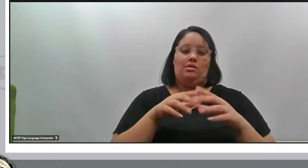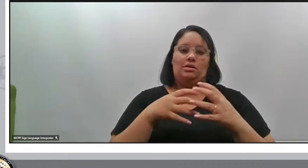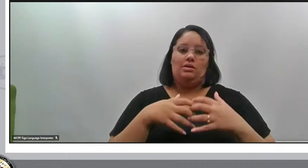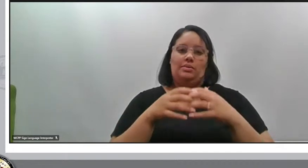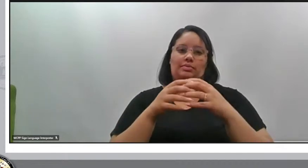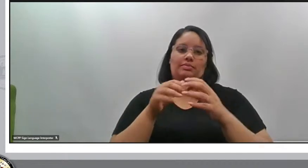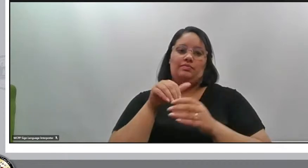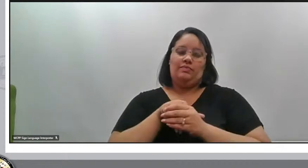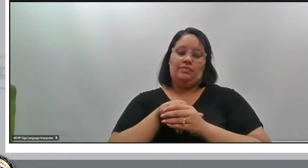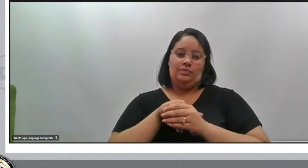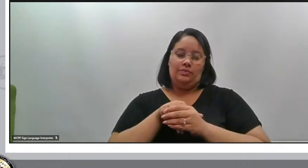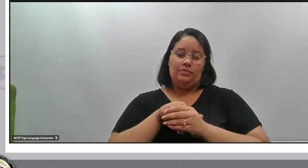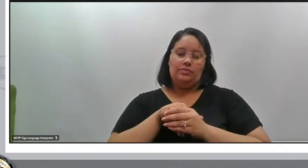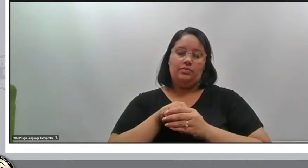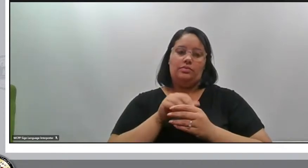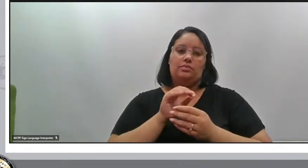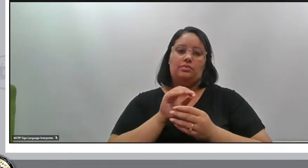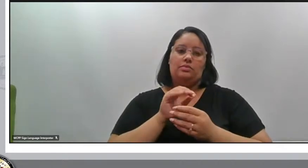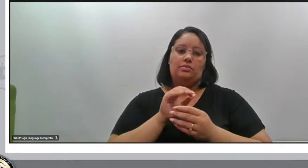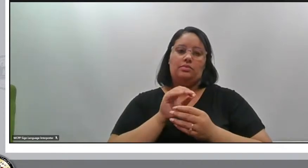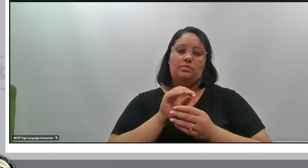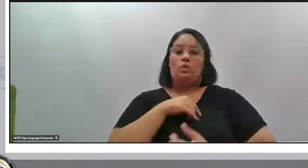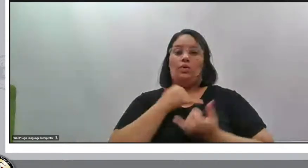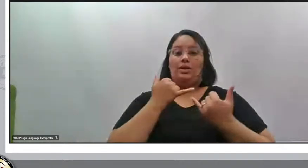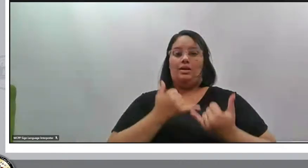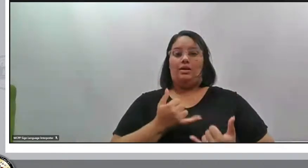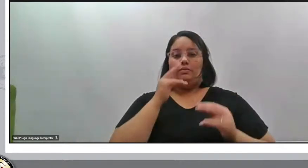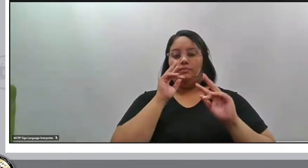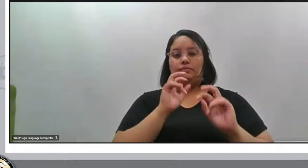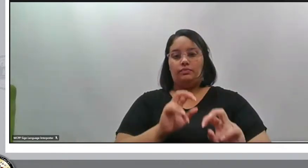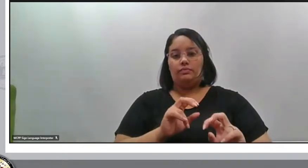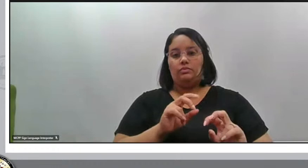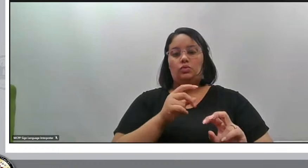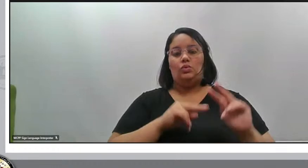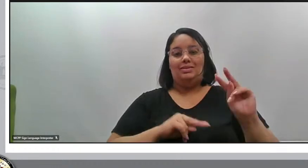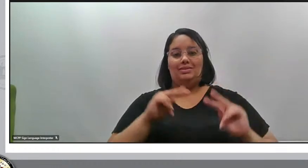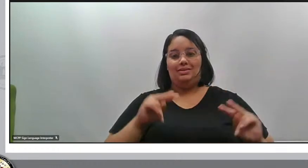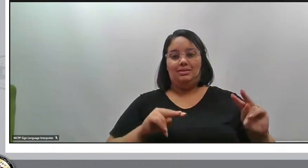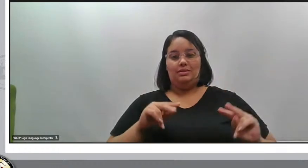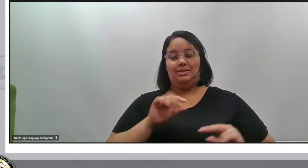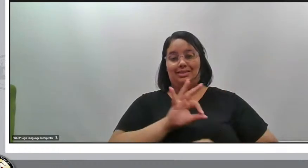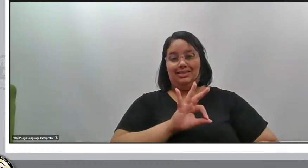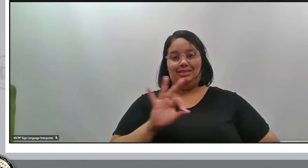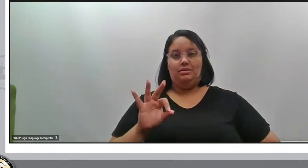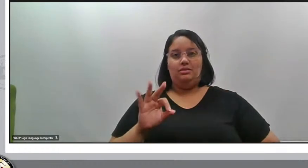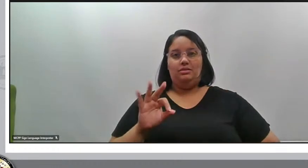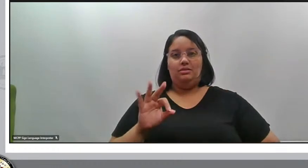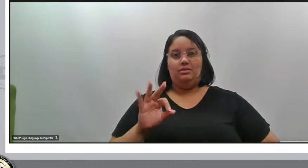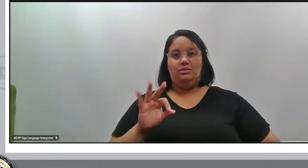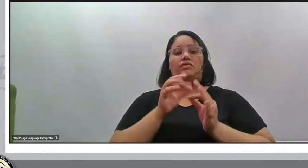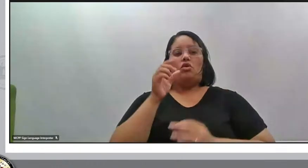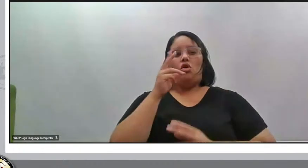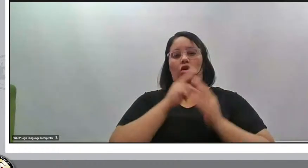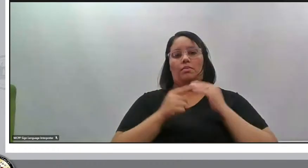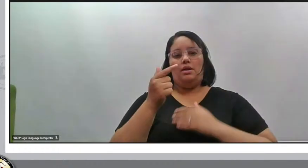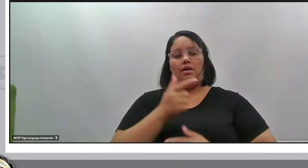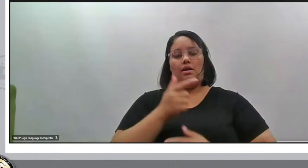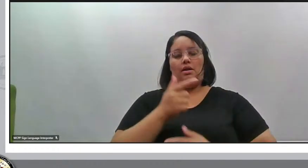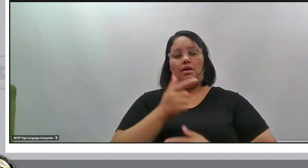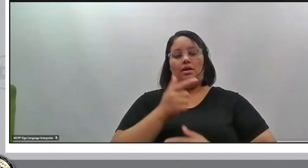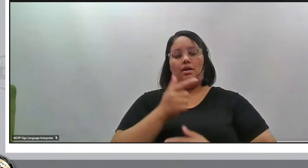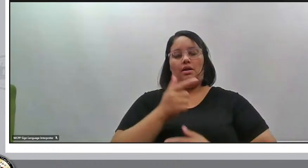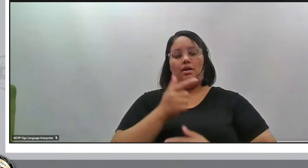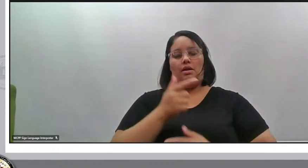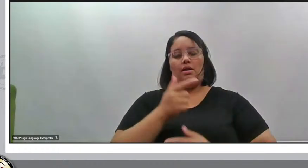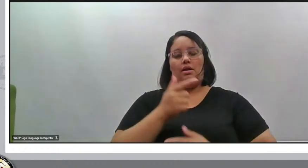before the response time. What we are looking at doing to address that in particular, Honourable Lekker, is to do social